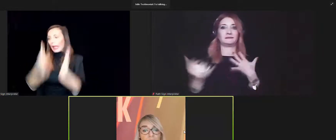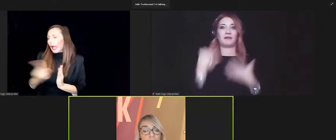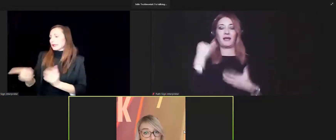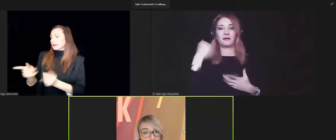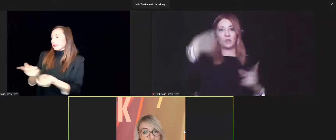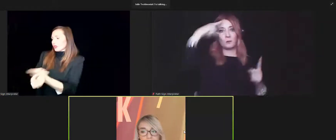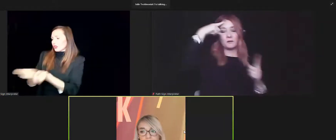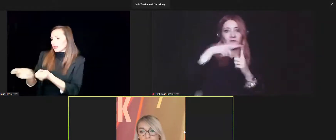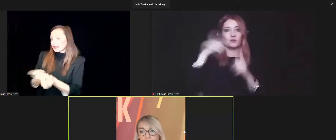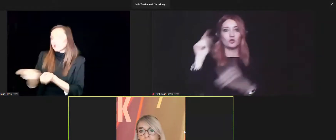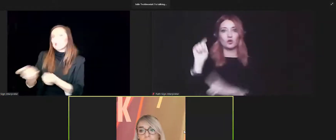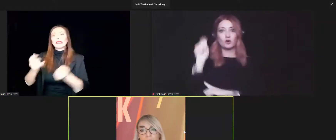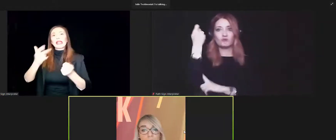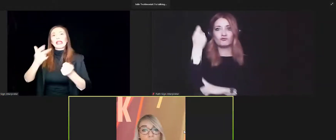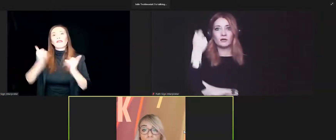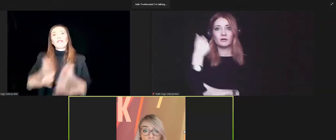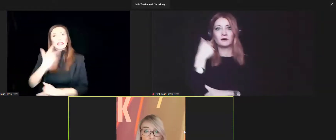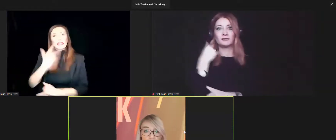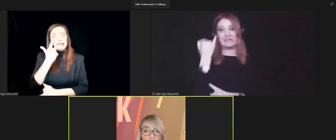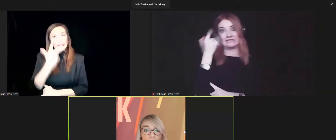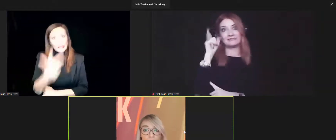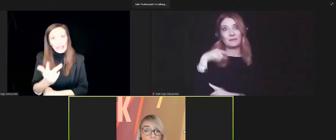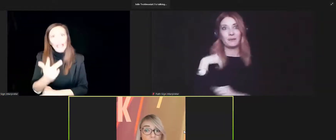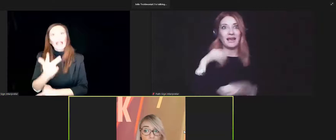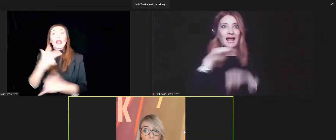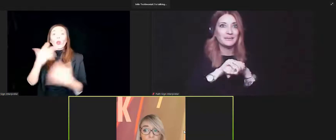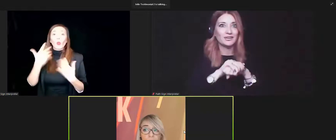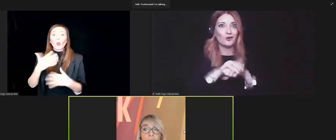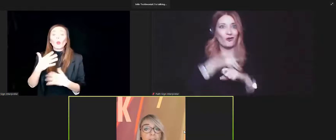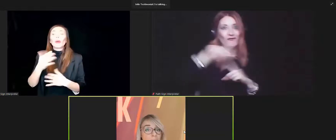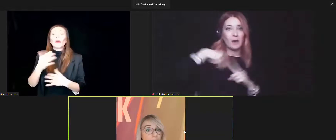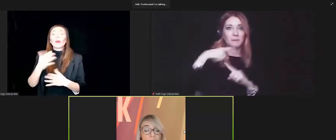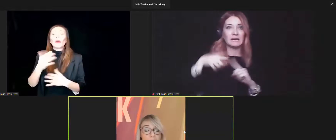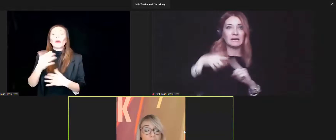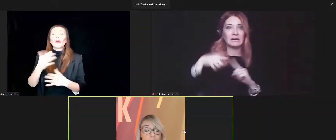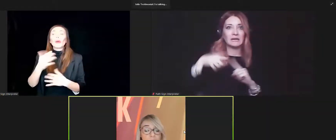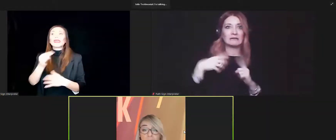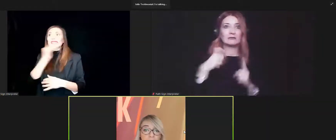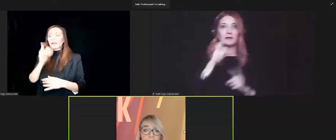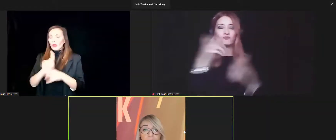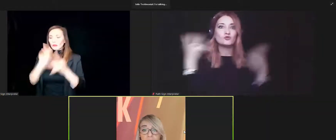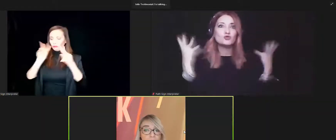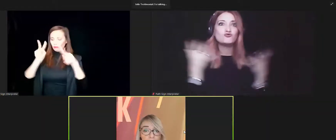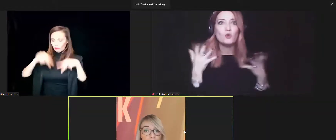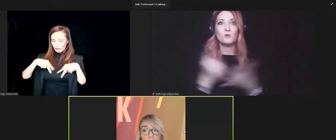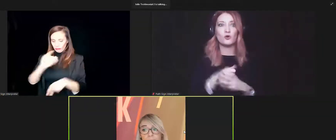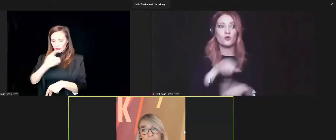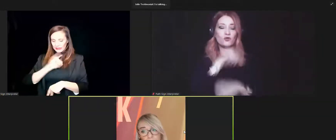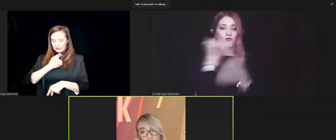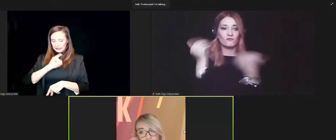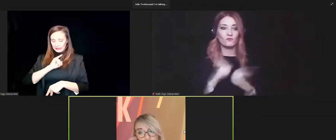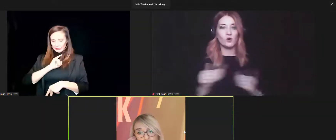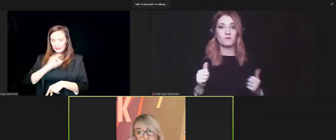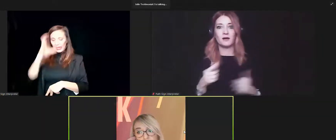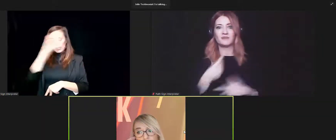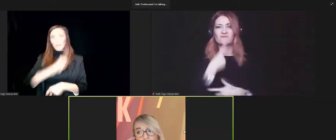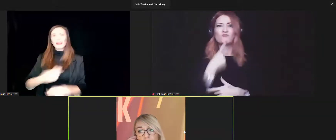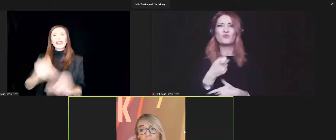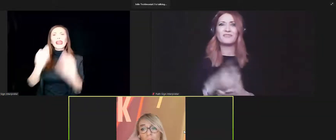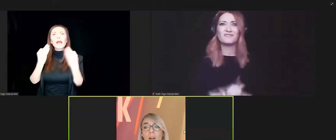your limits. You can't do it all at the same time. It's not possible.